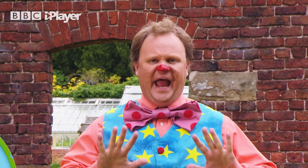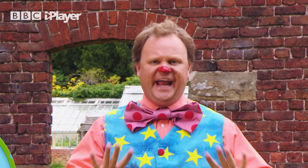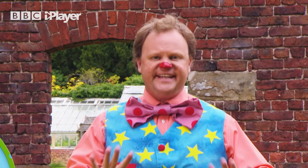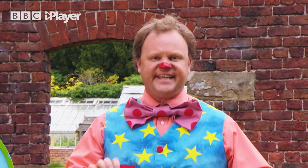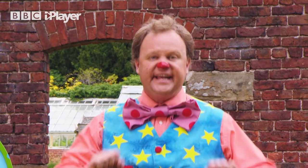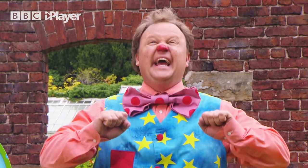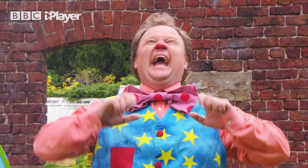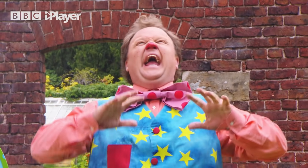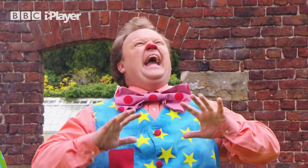Wait!